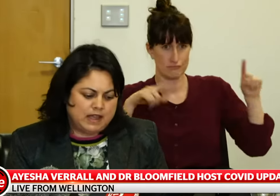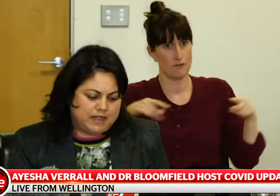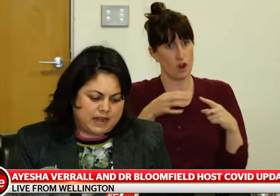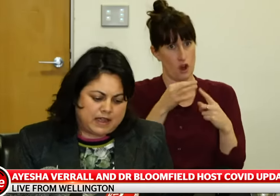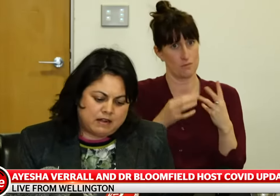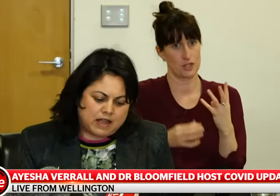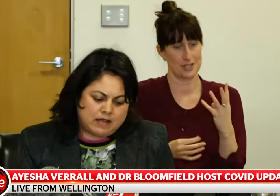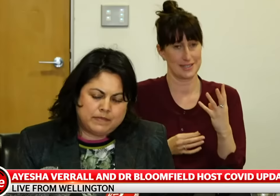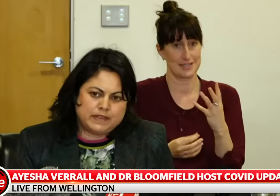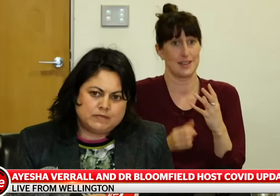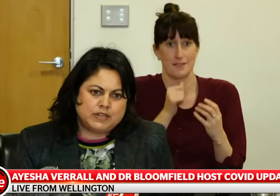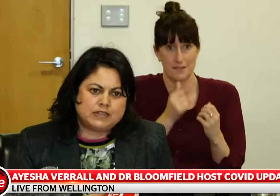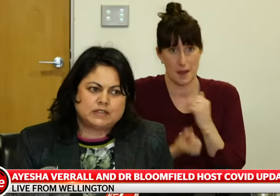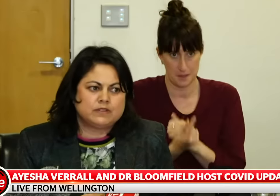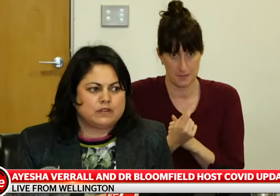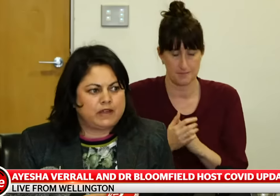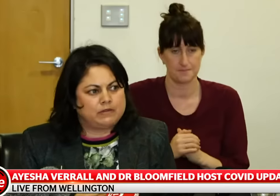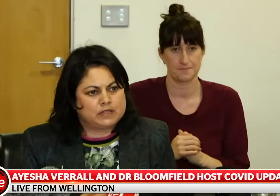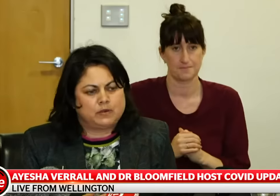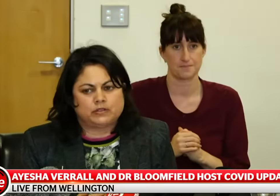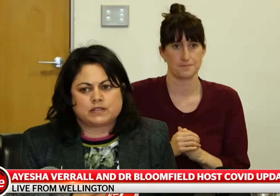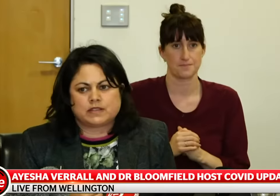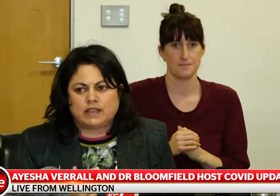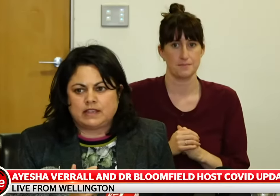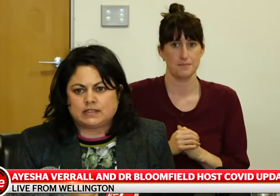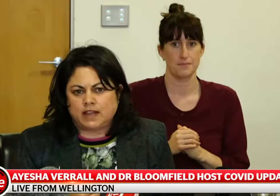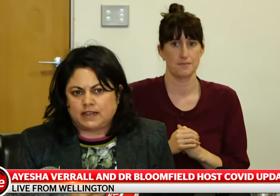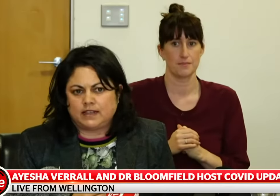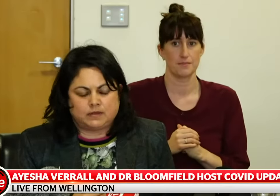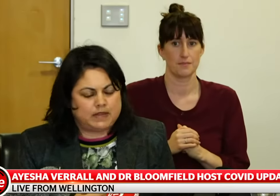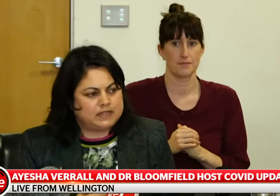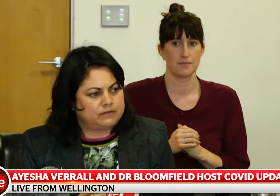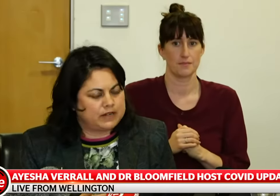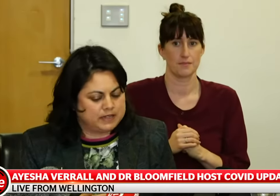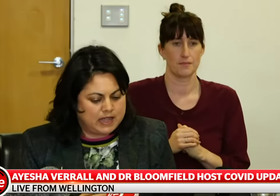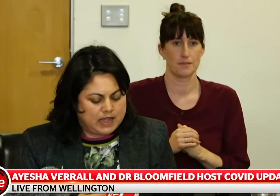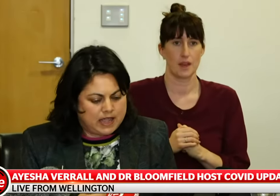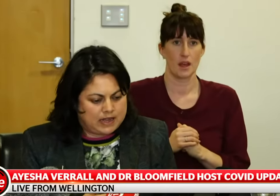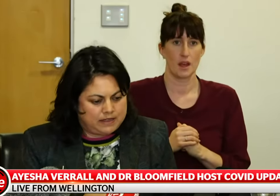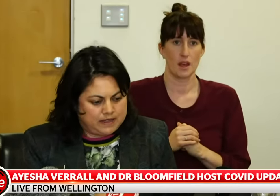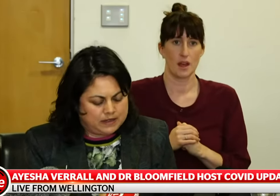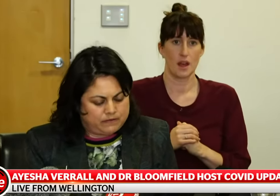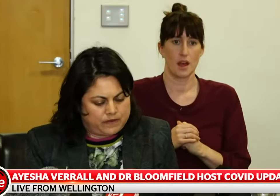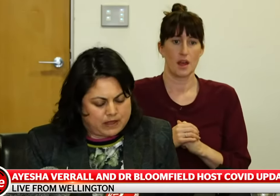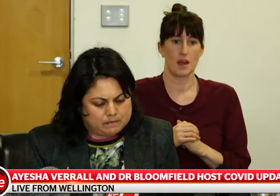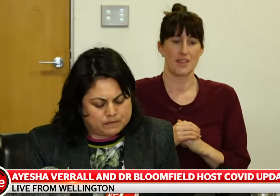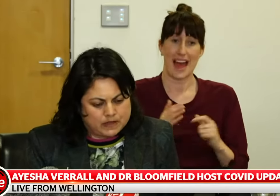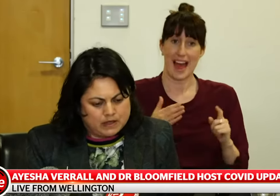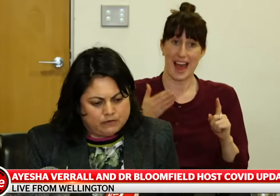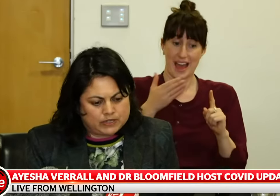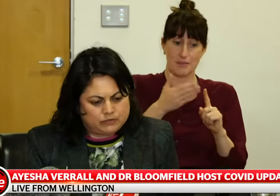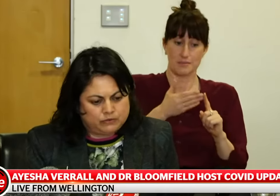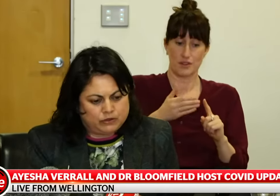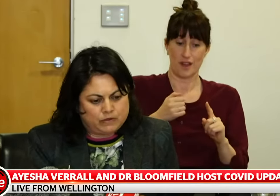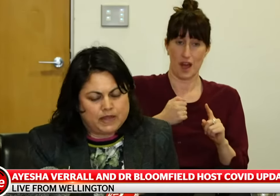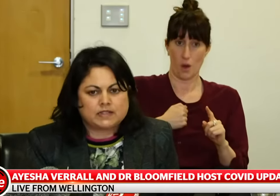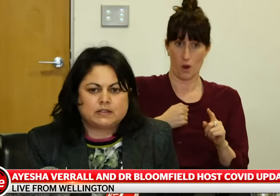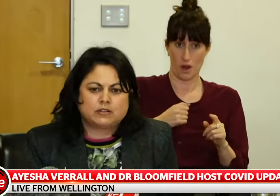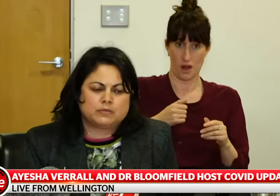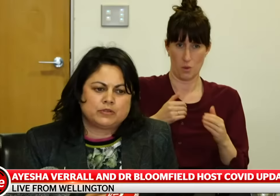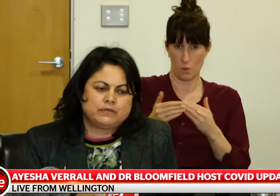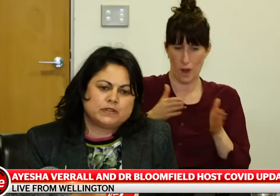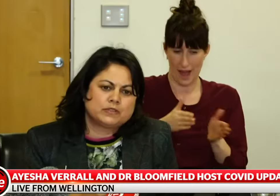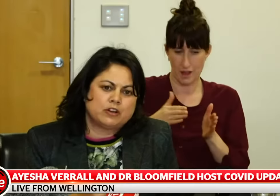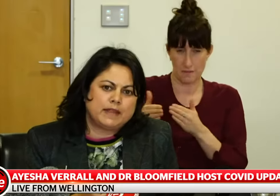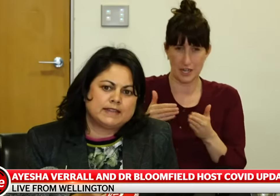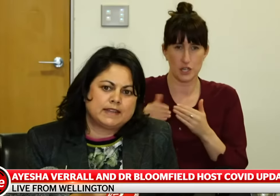mention that the objectives of our response is likely to be different. And I think if we're just going back to